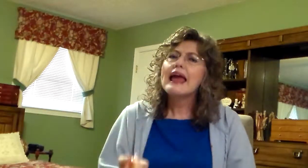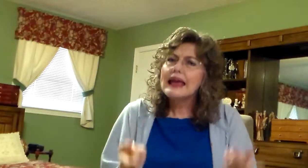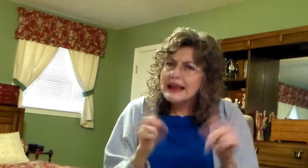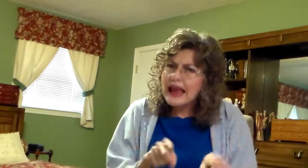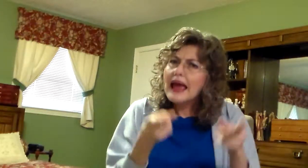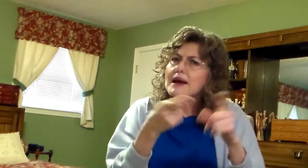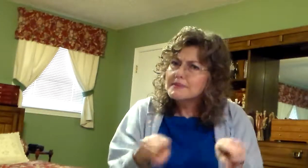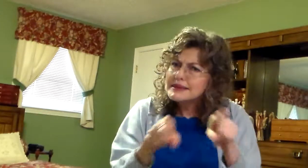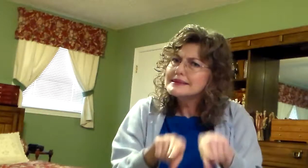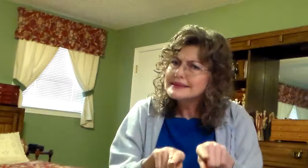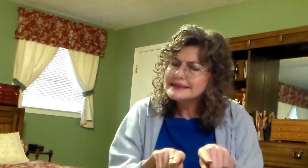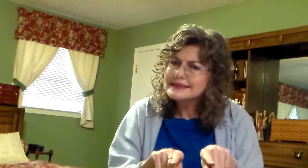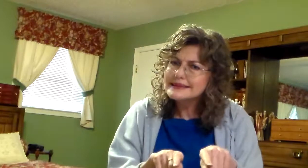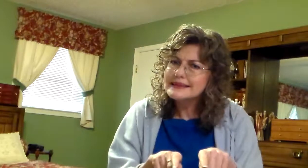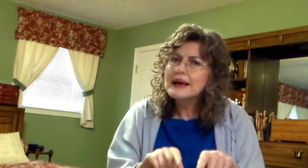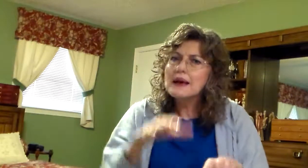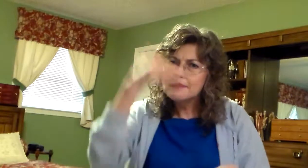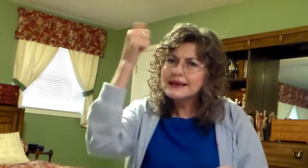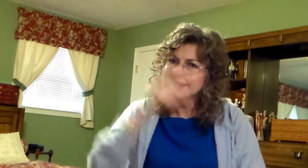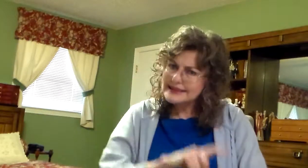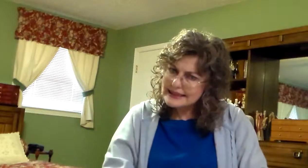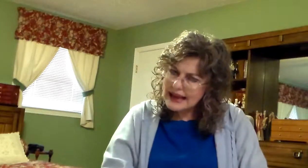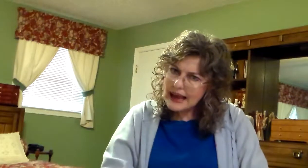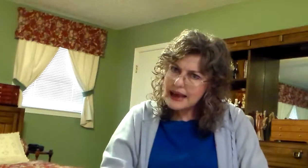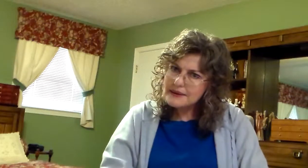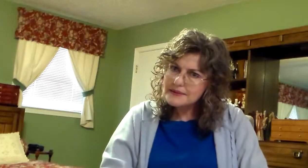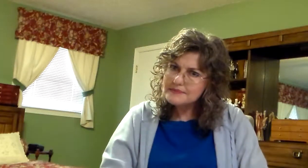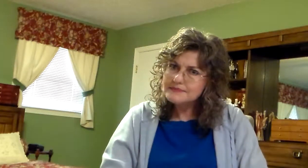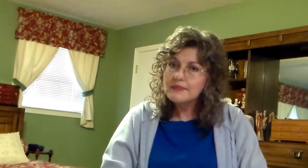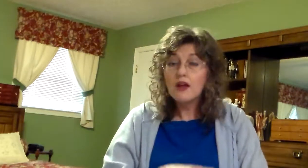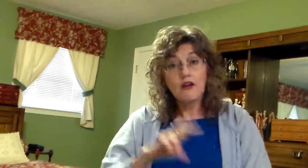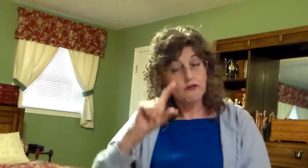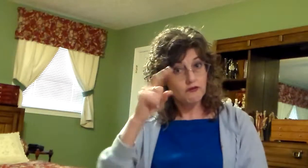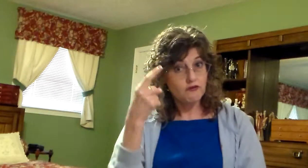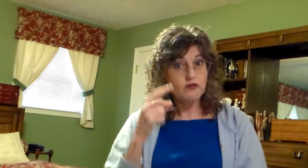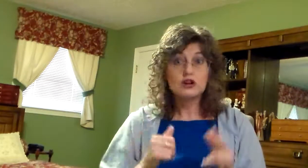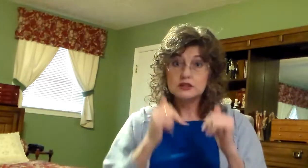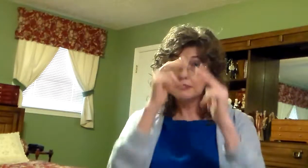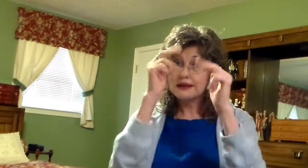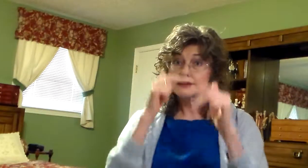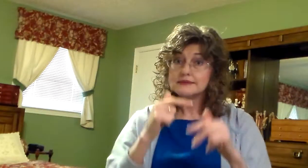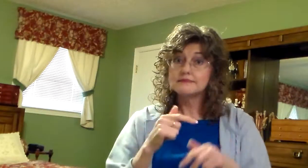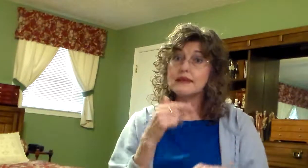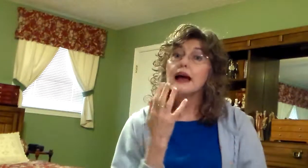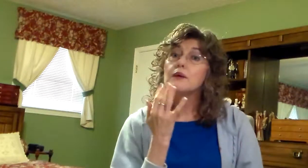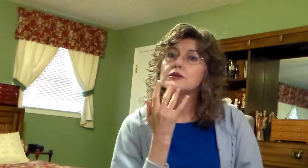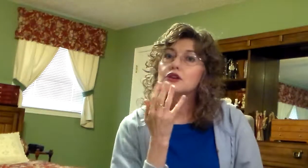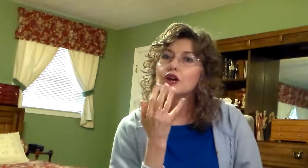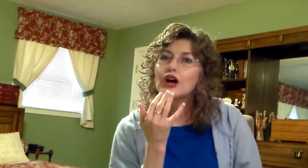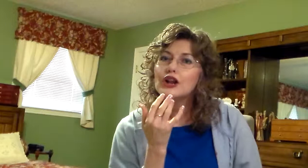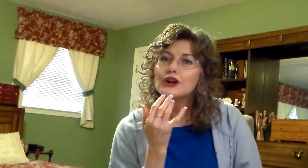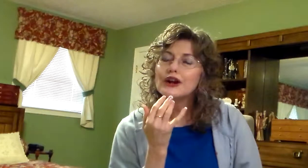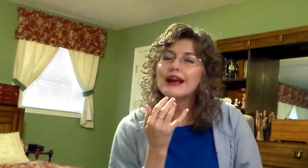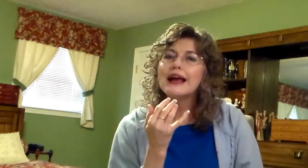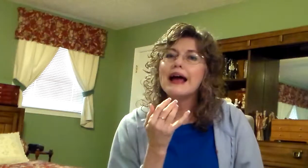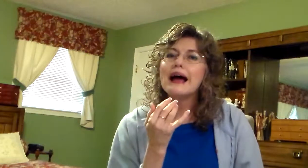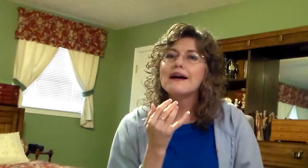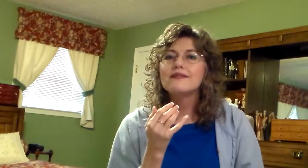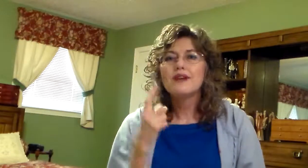very first built, to them, I still look like I was the color of a penny. Now, when I'm standing there on my pedestal, I do